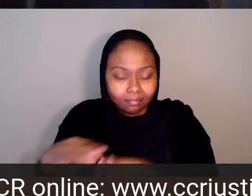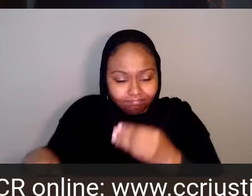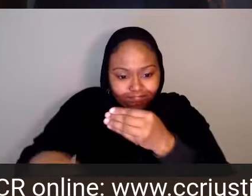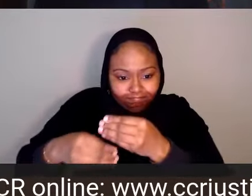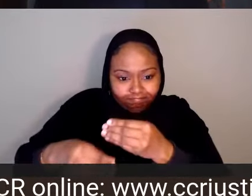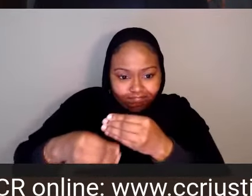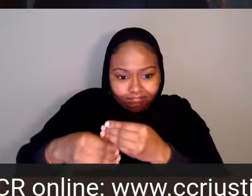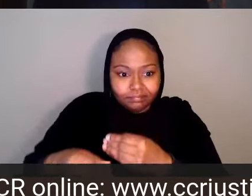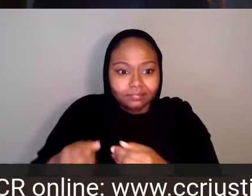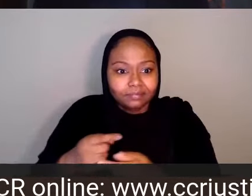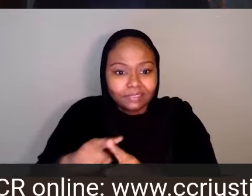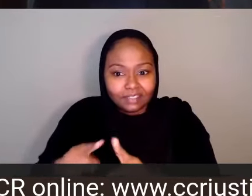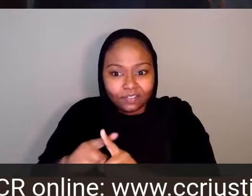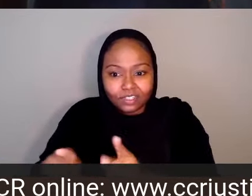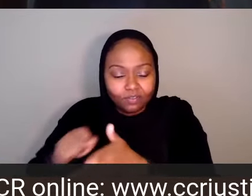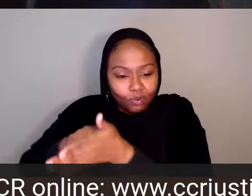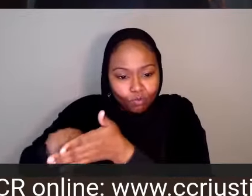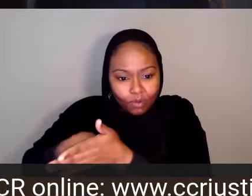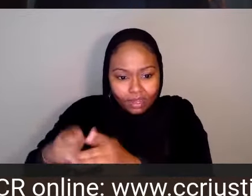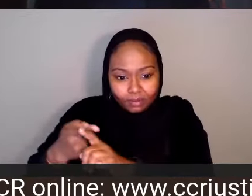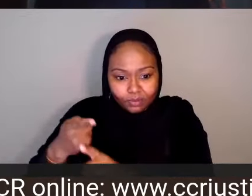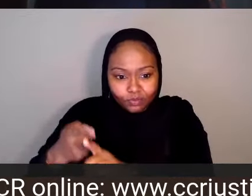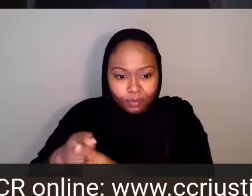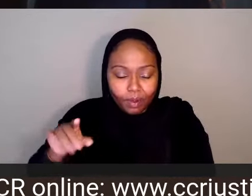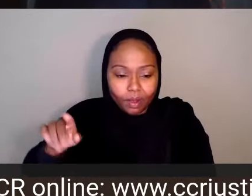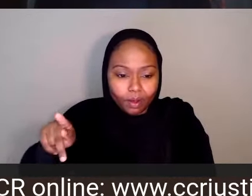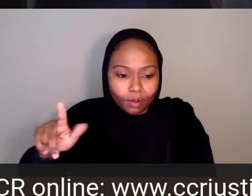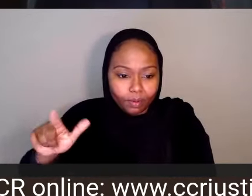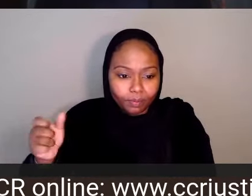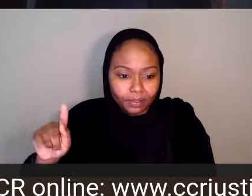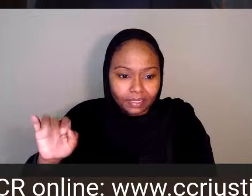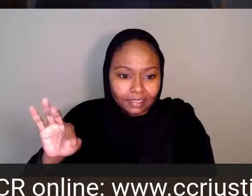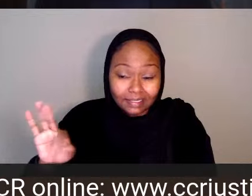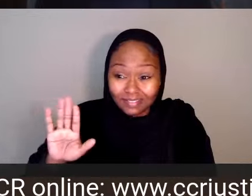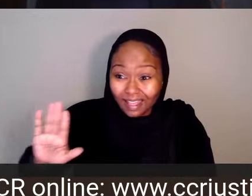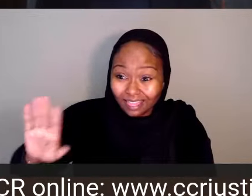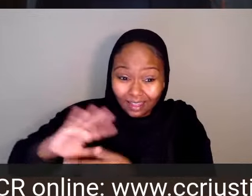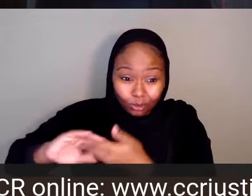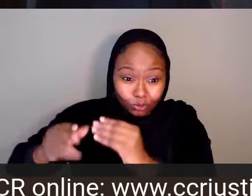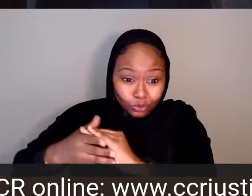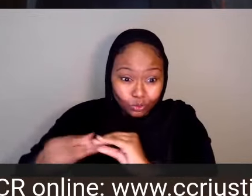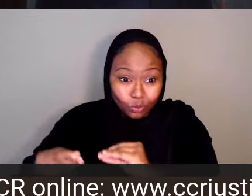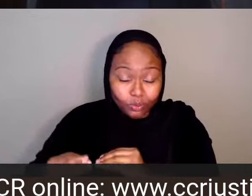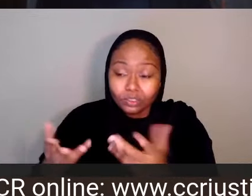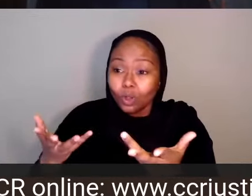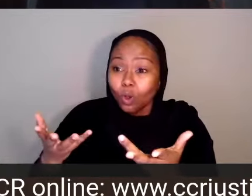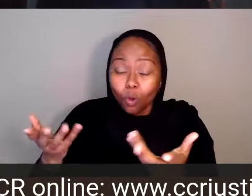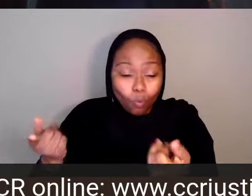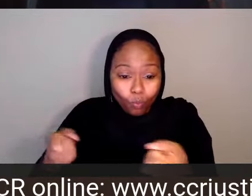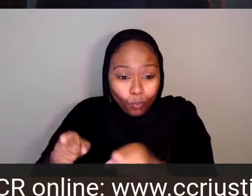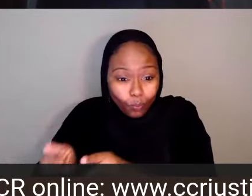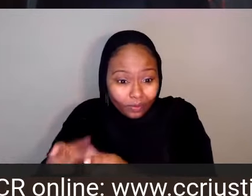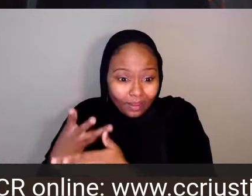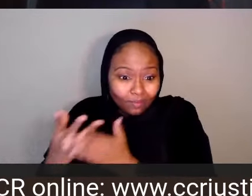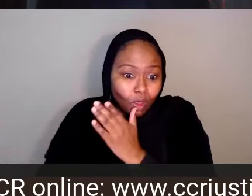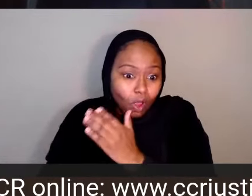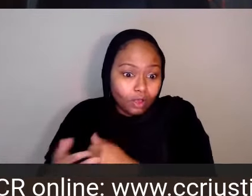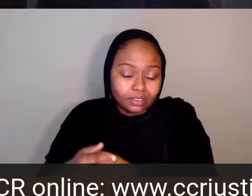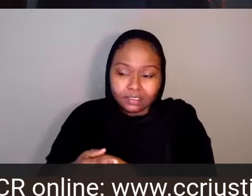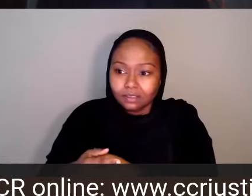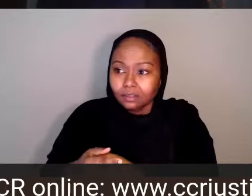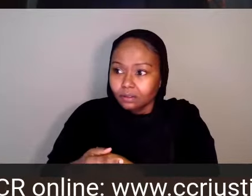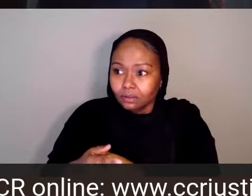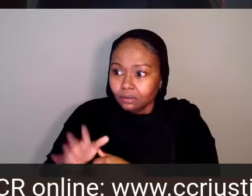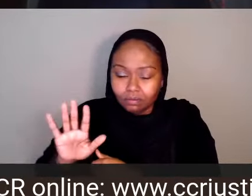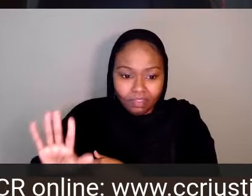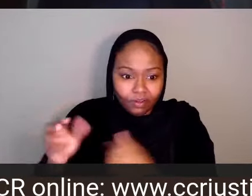our plaintiffs. And so the stories of what they are enduring, what they have lost, the fear that they are living with every